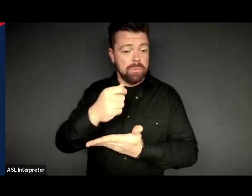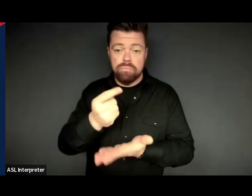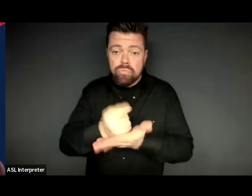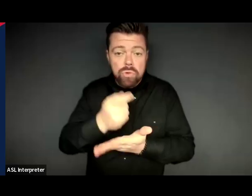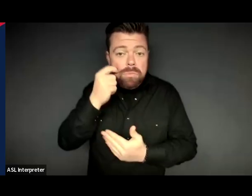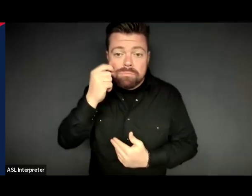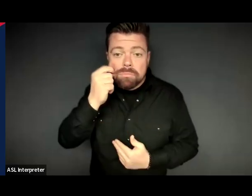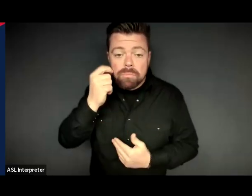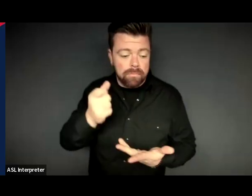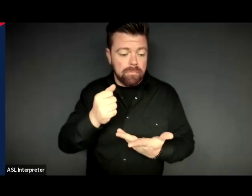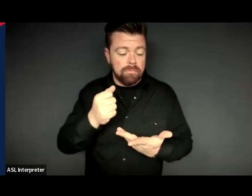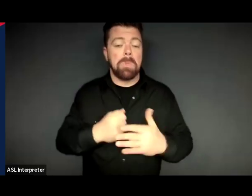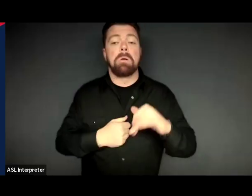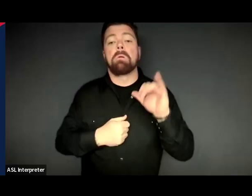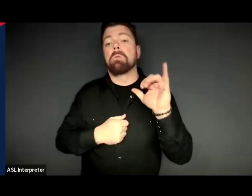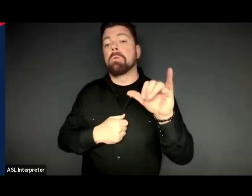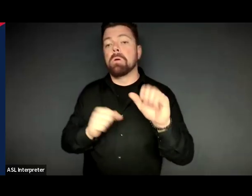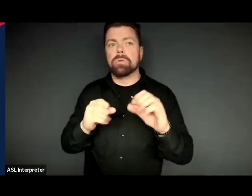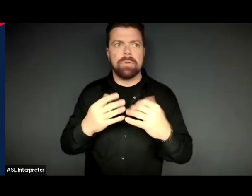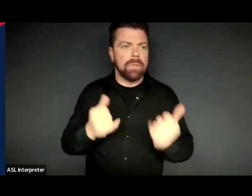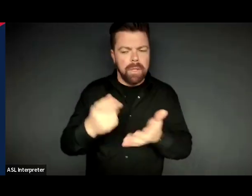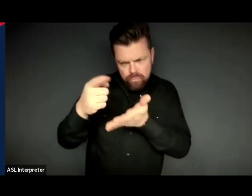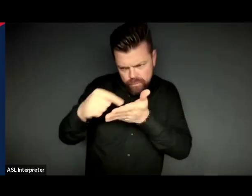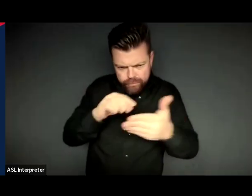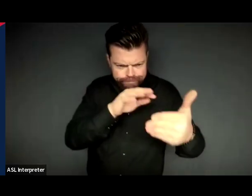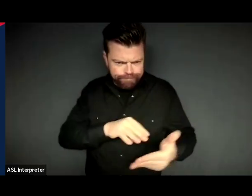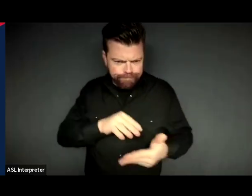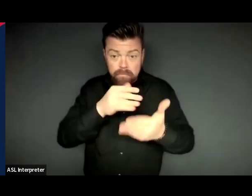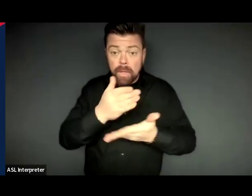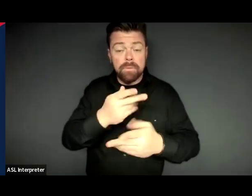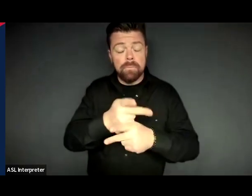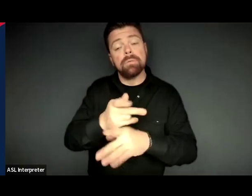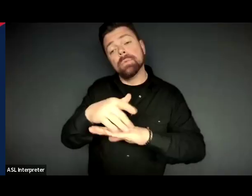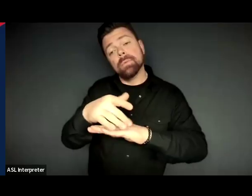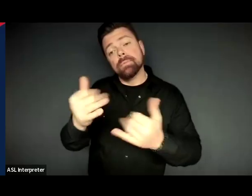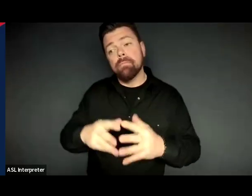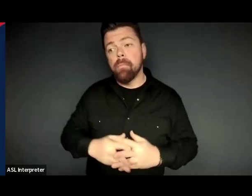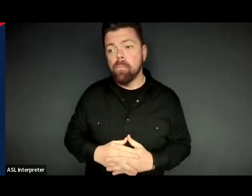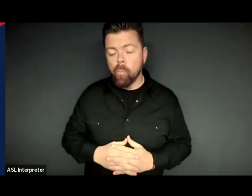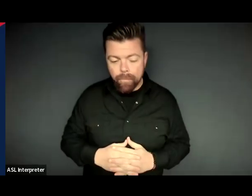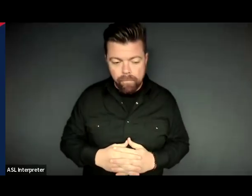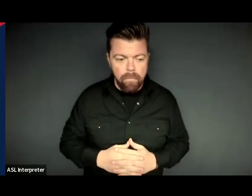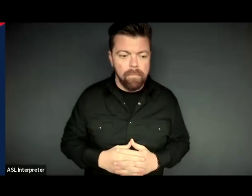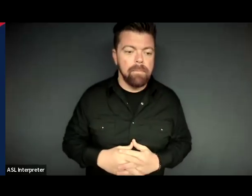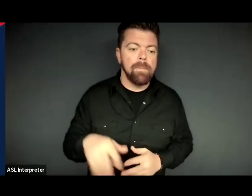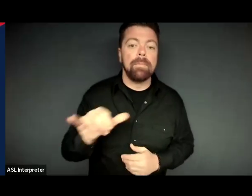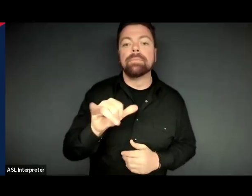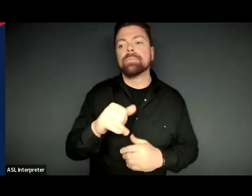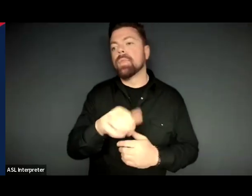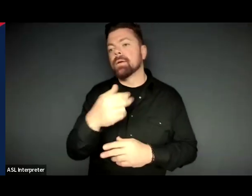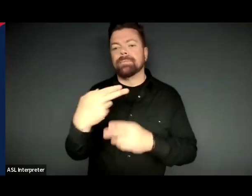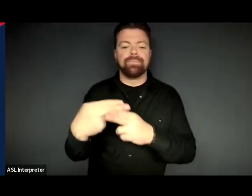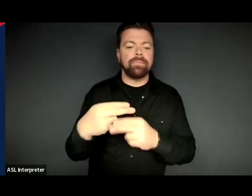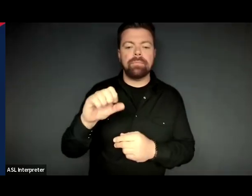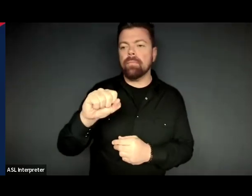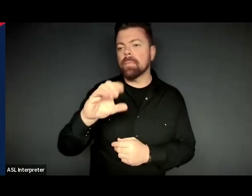they're doing studies, and there's some products that are available now There's also something called scaffolds,